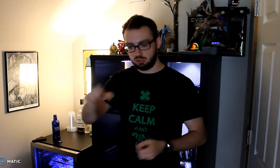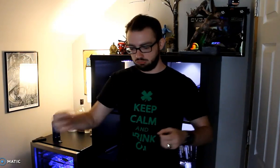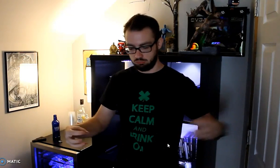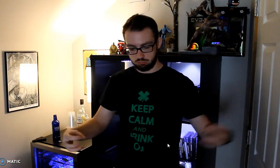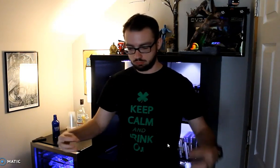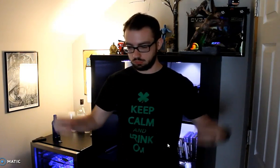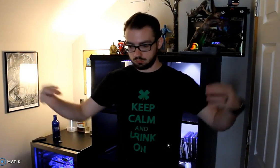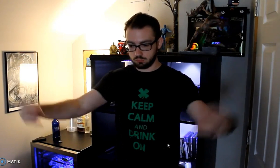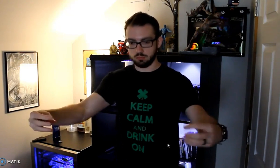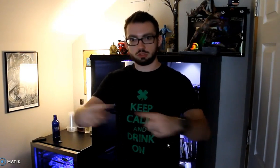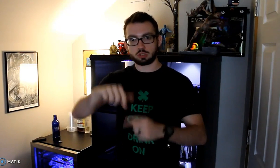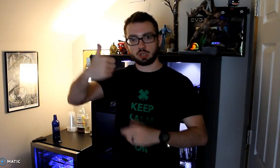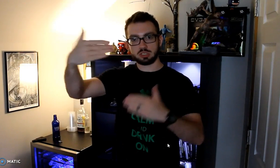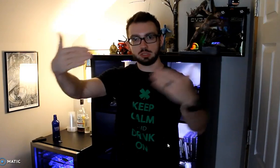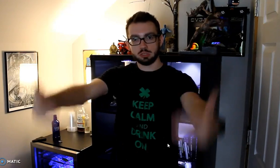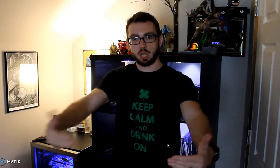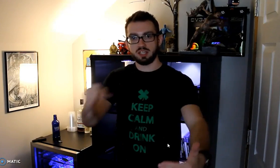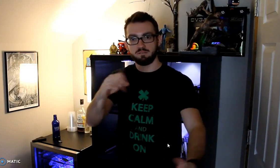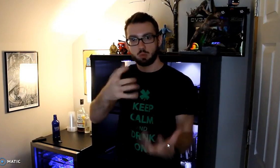instead of having it vertical, have it horizontal.